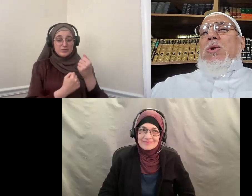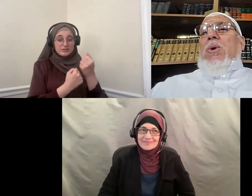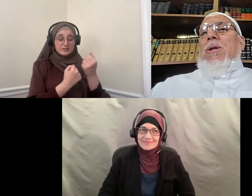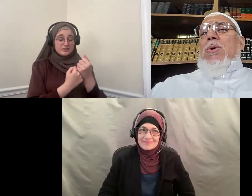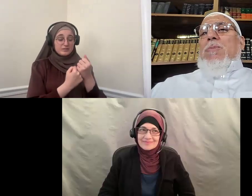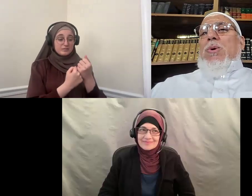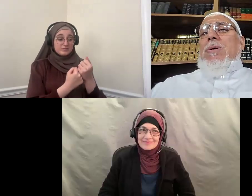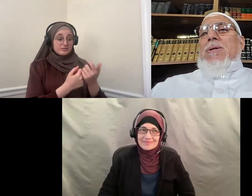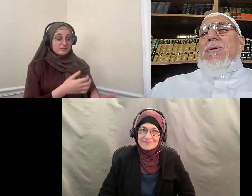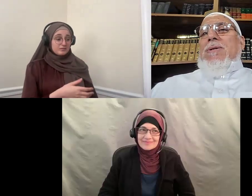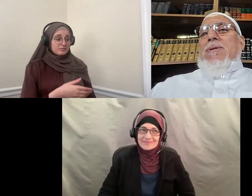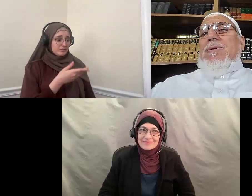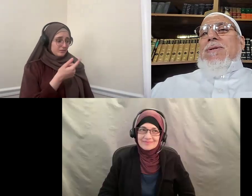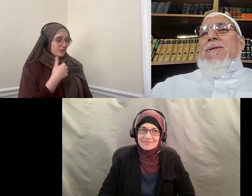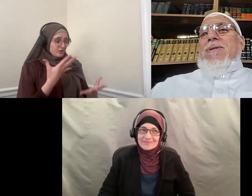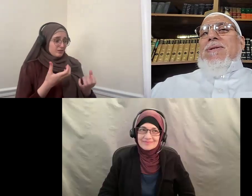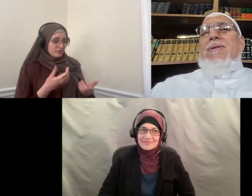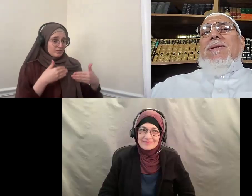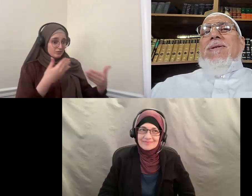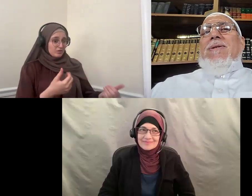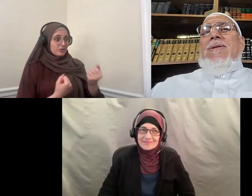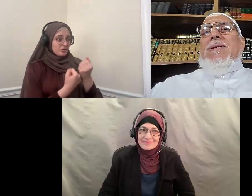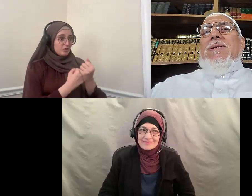We have destroyed your supporters.